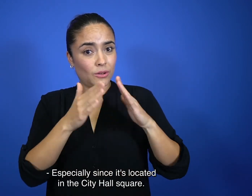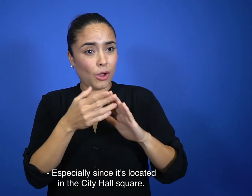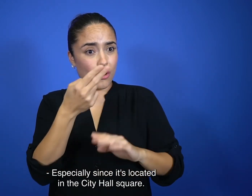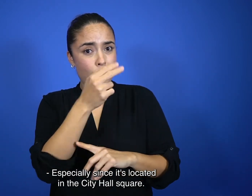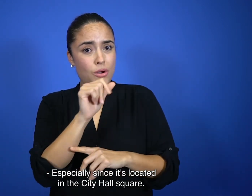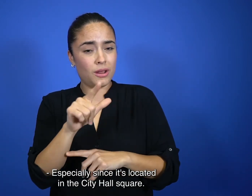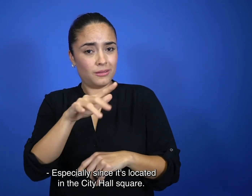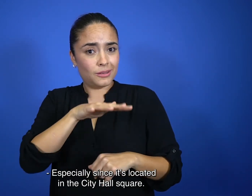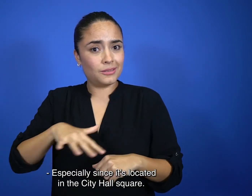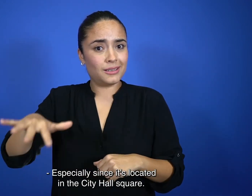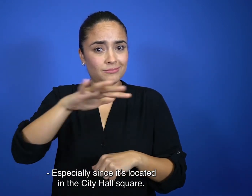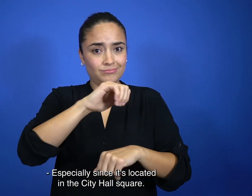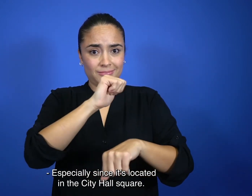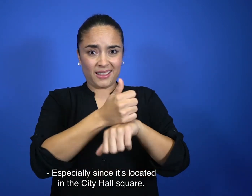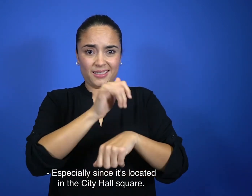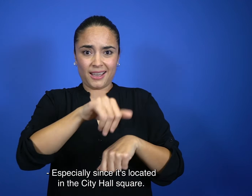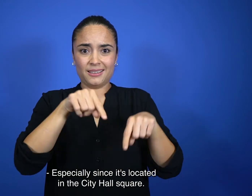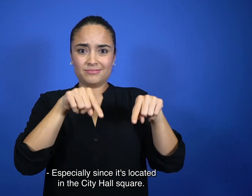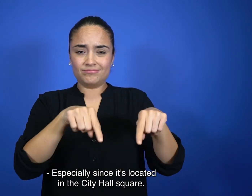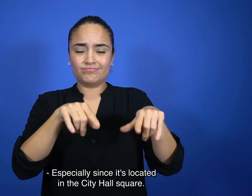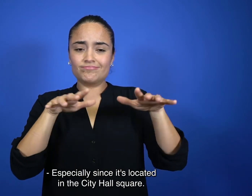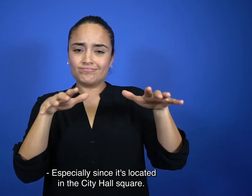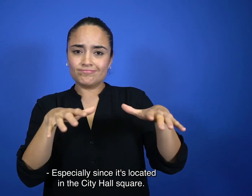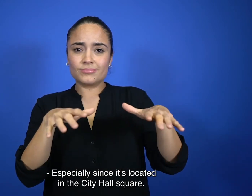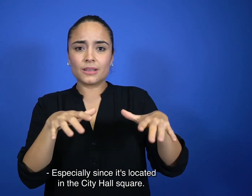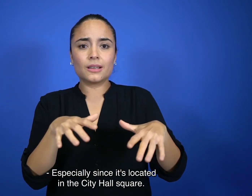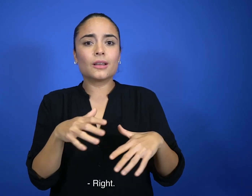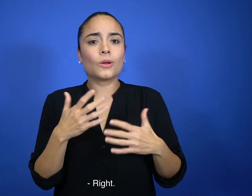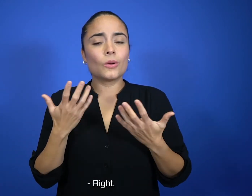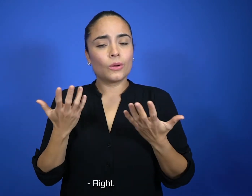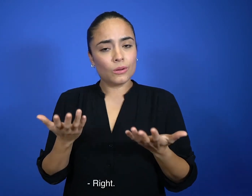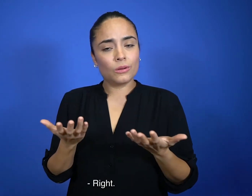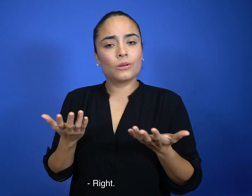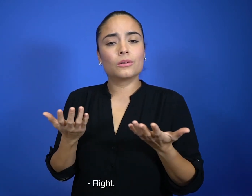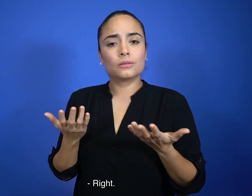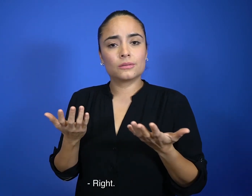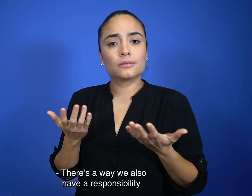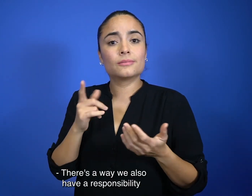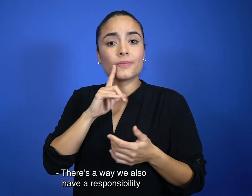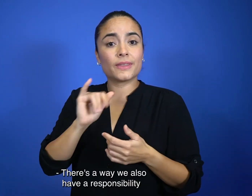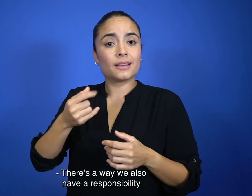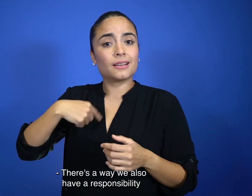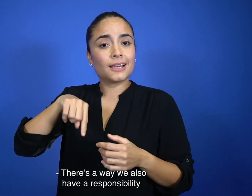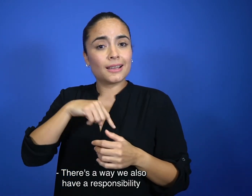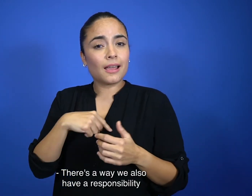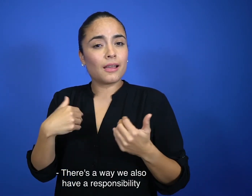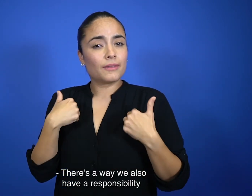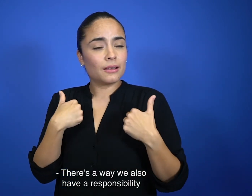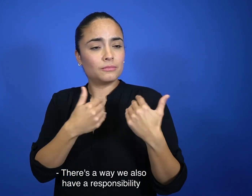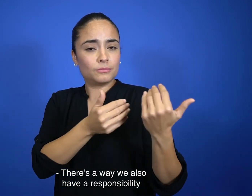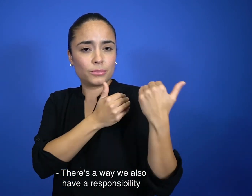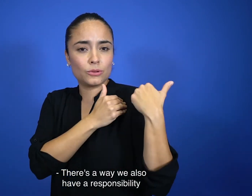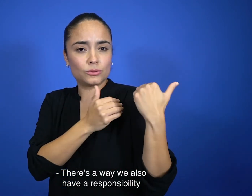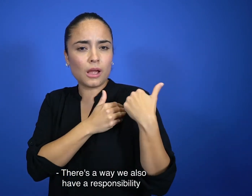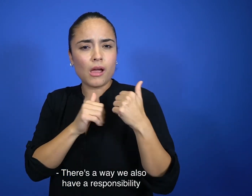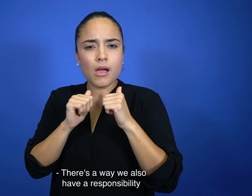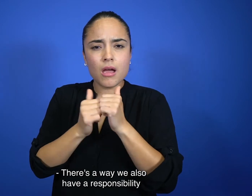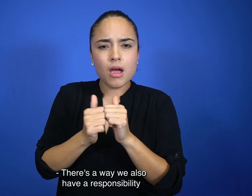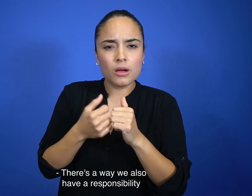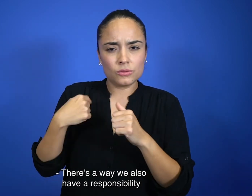in the City Hall Square. Right. There's a way, we also have a responsibility